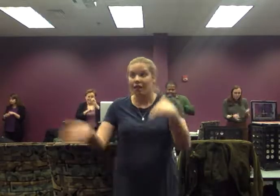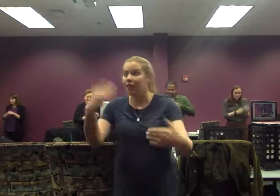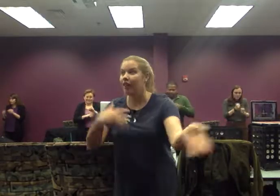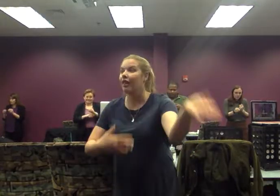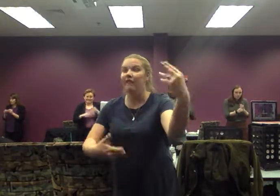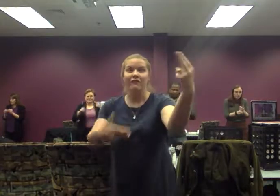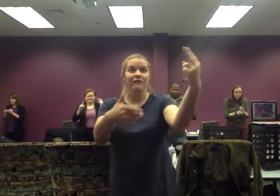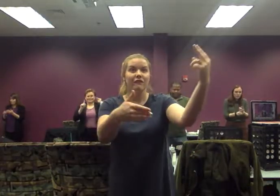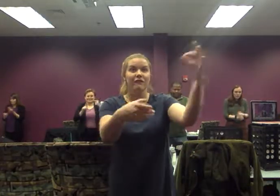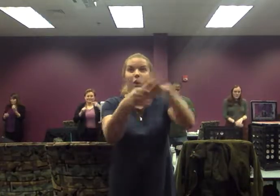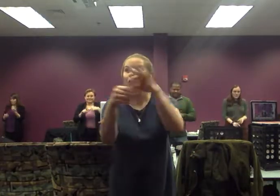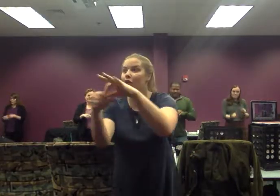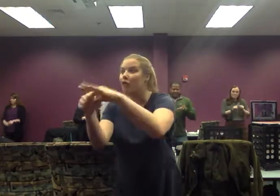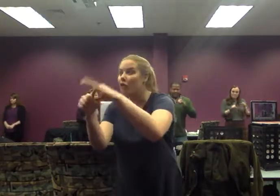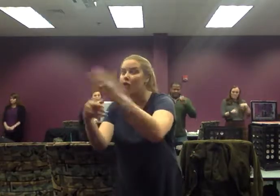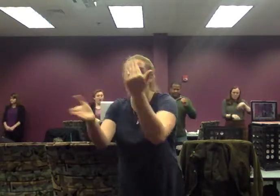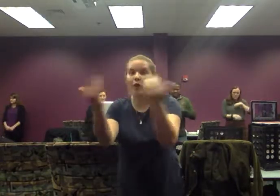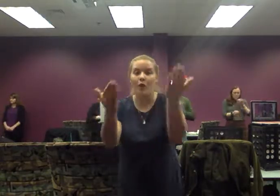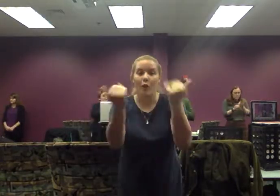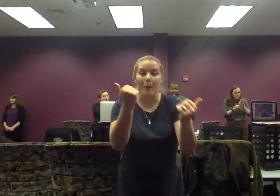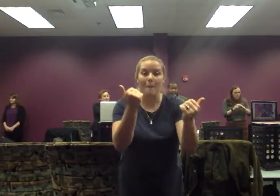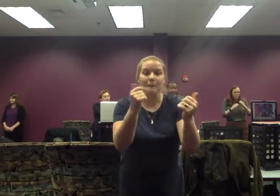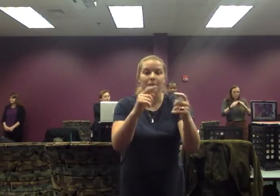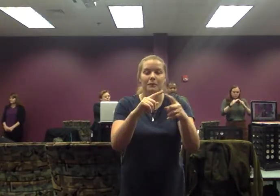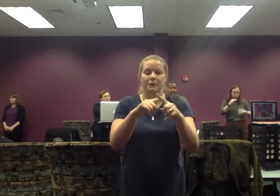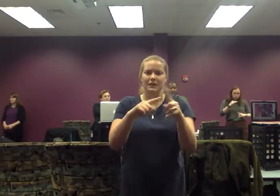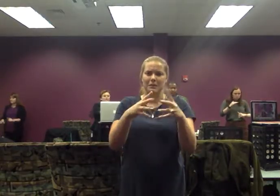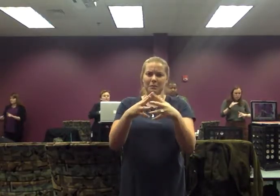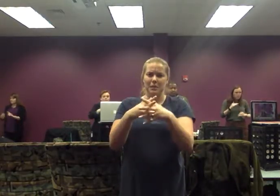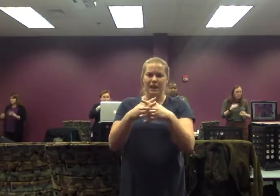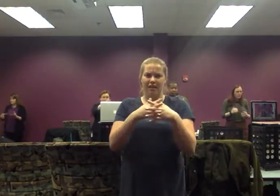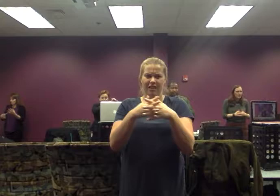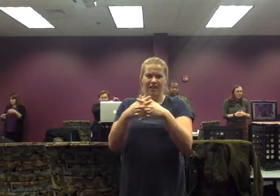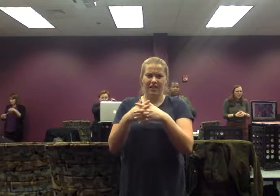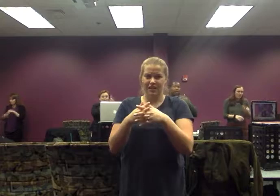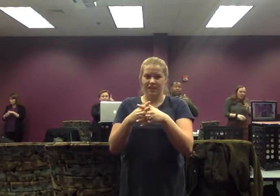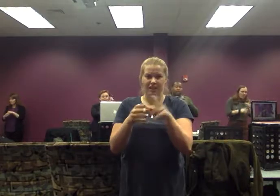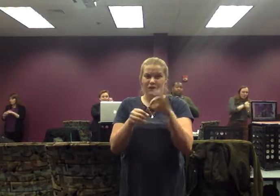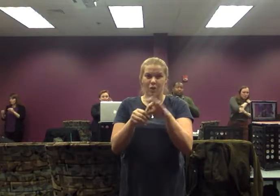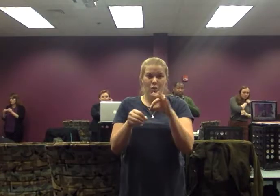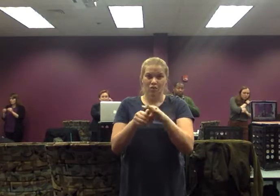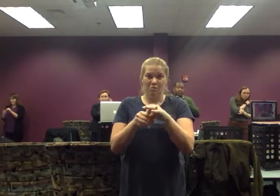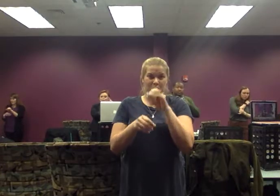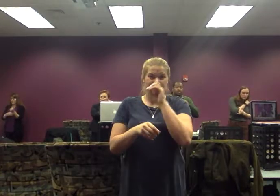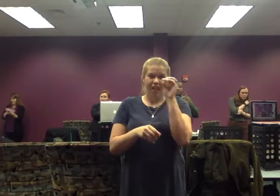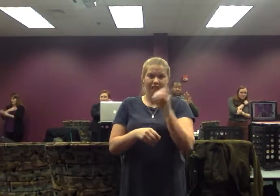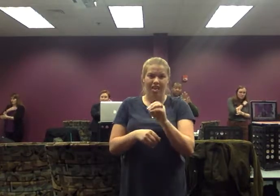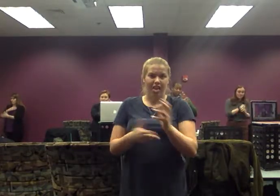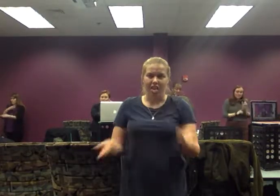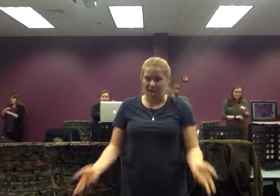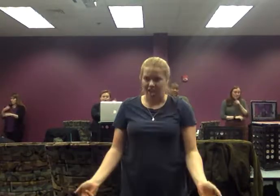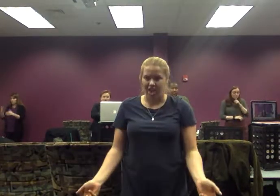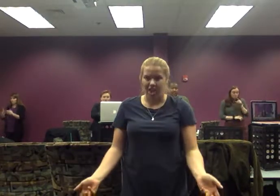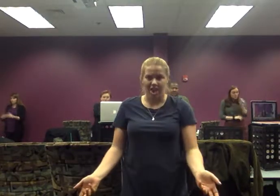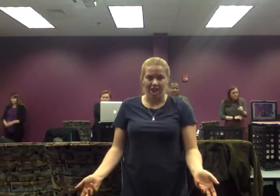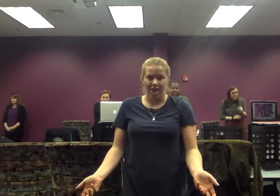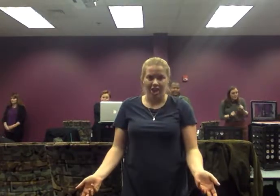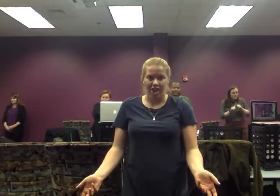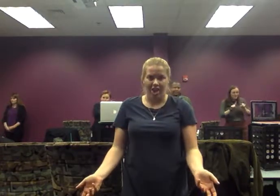other democratic nation in the West. Be that as it may, let's take a look at